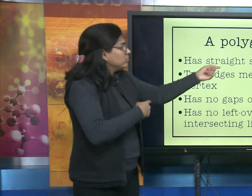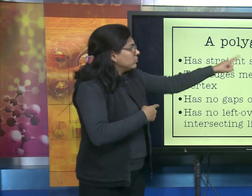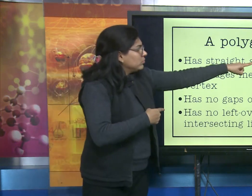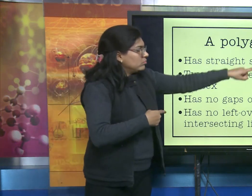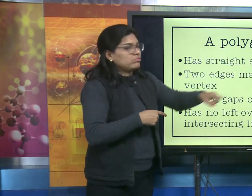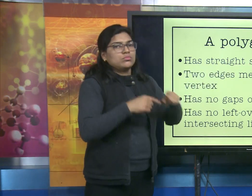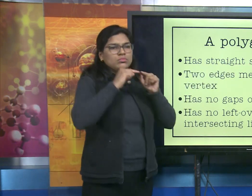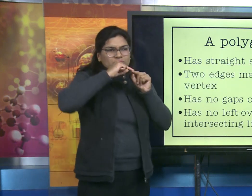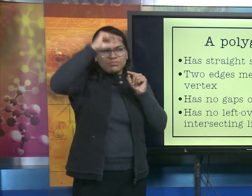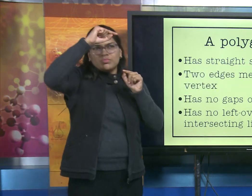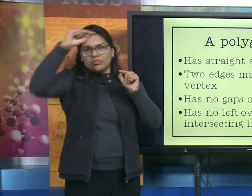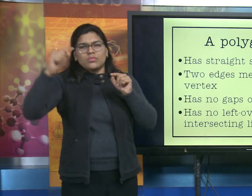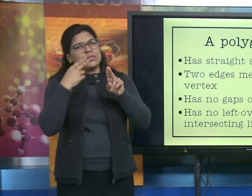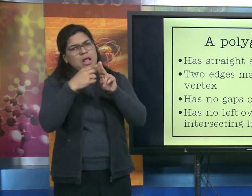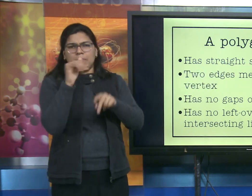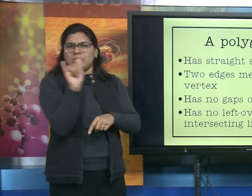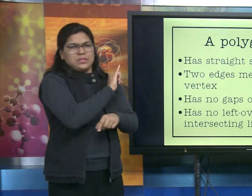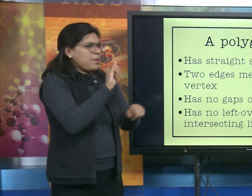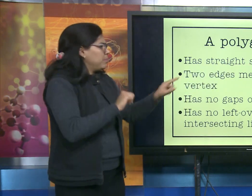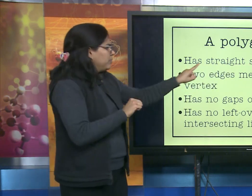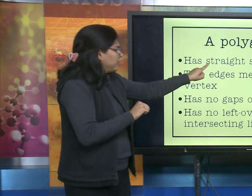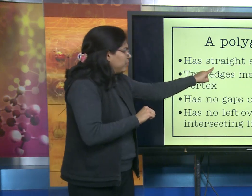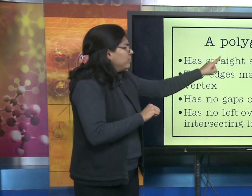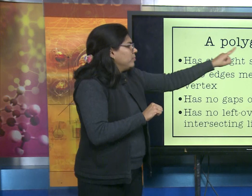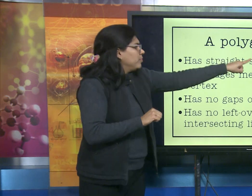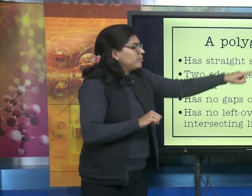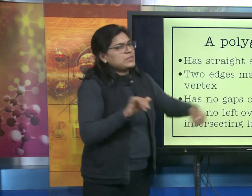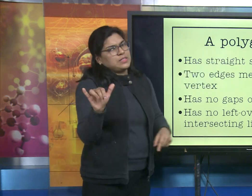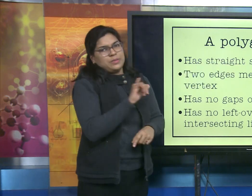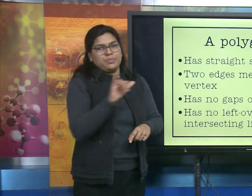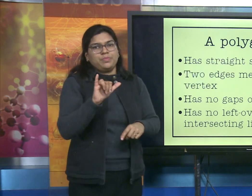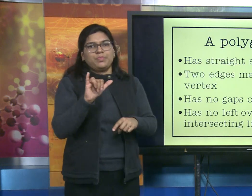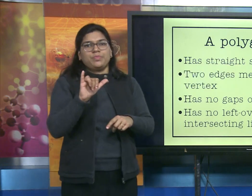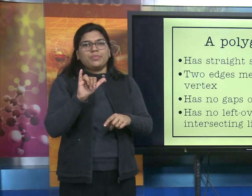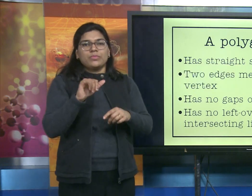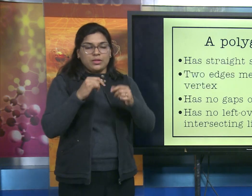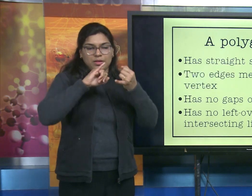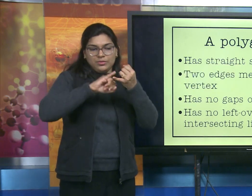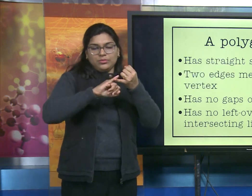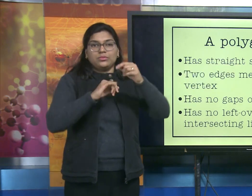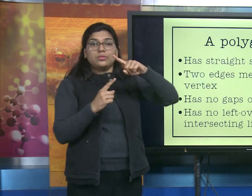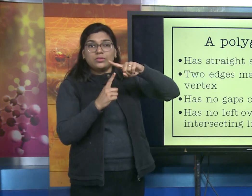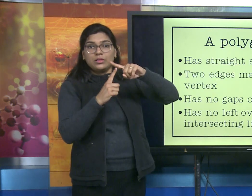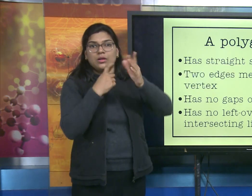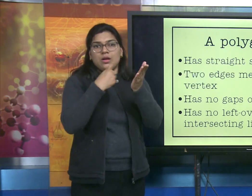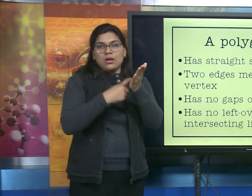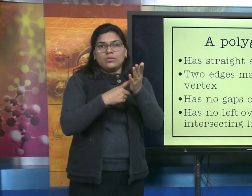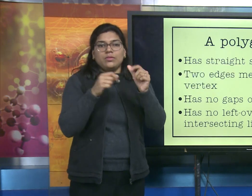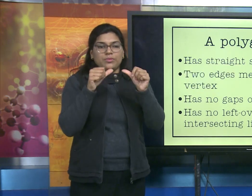straight. And also the edges, we know the sides names are also known as straight line, and edges have same meaning.